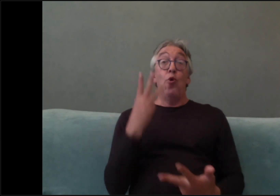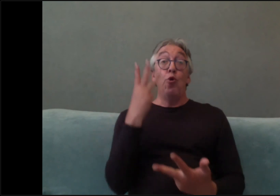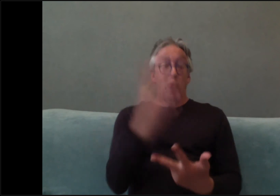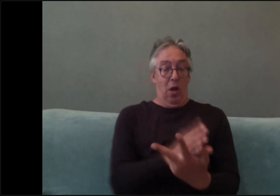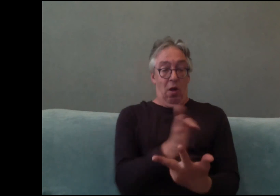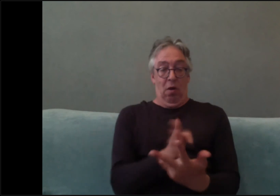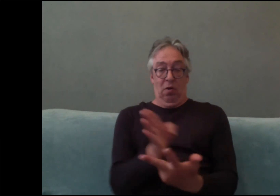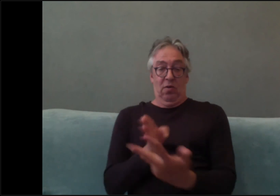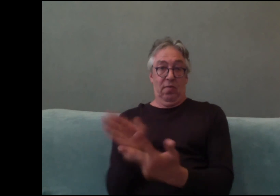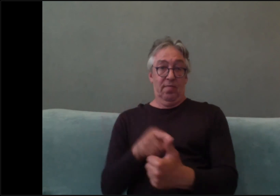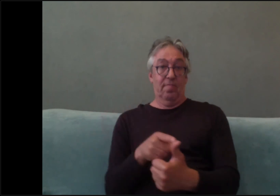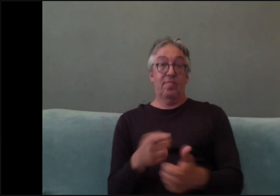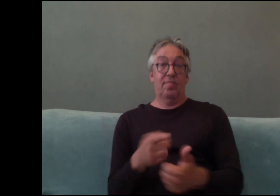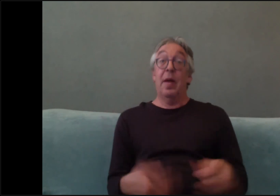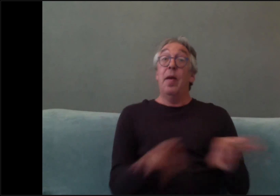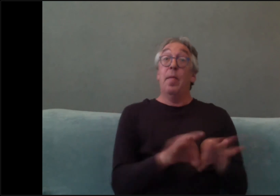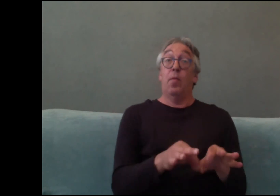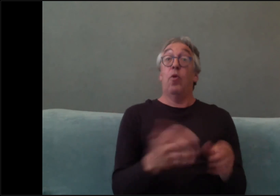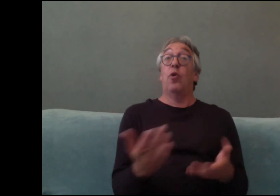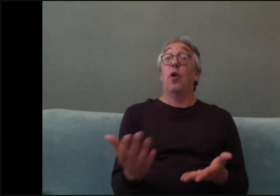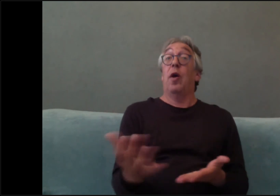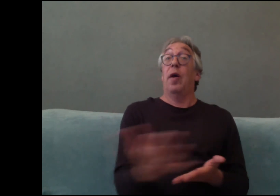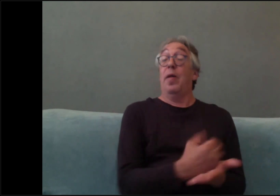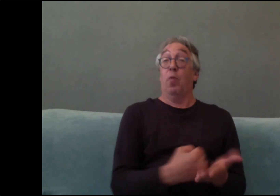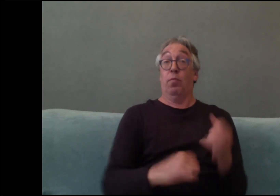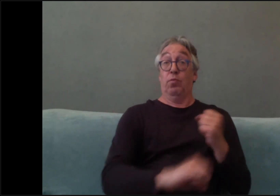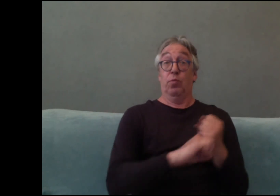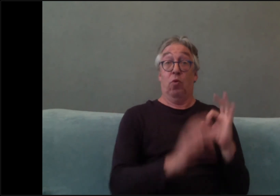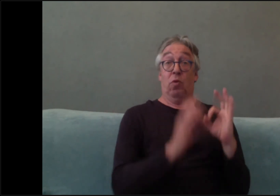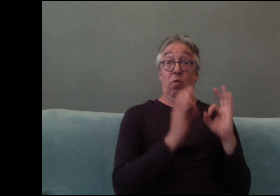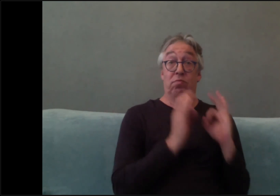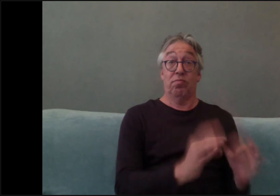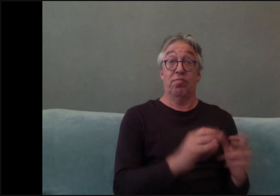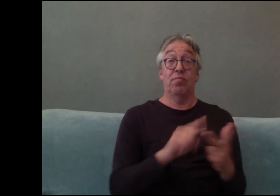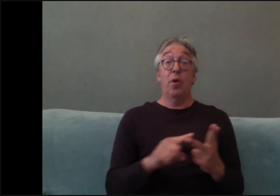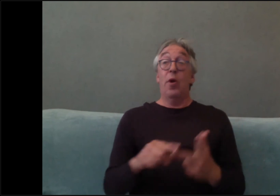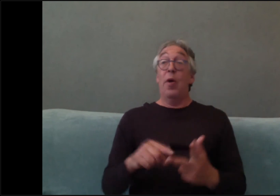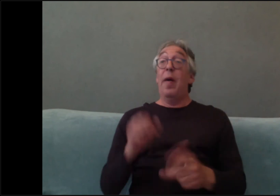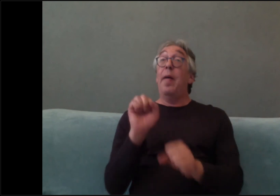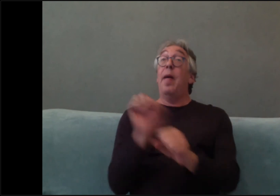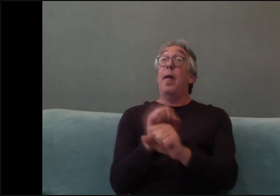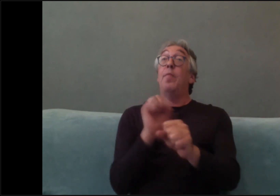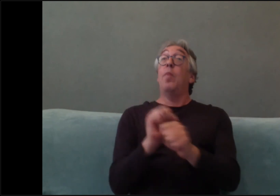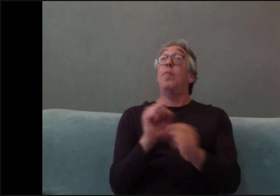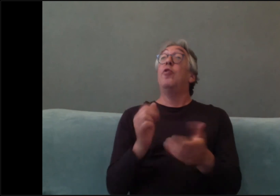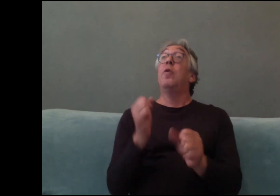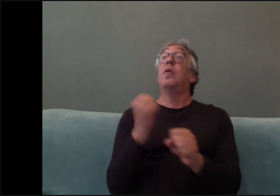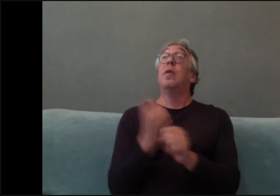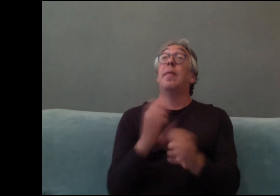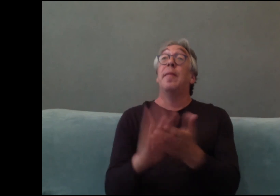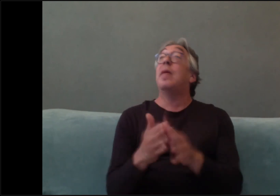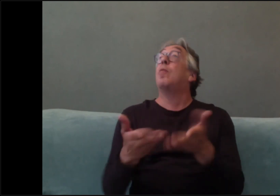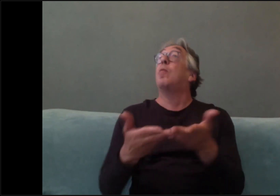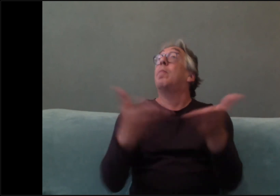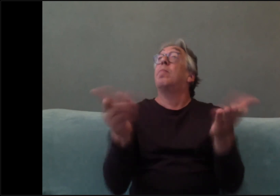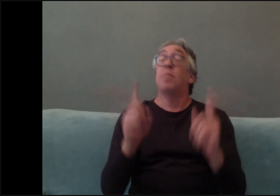support, inclusive labor markets, and access to quality services. A full implementation of the recommendation in all